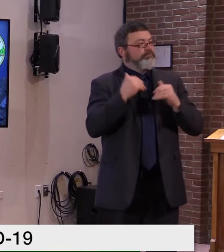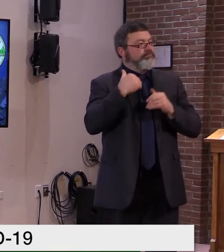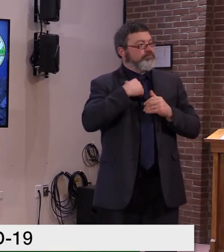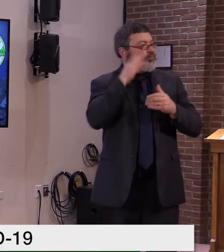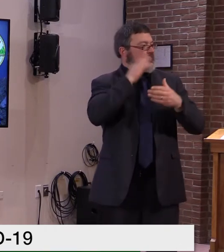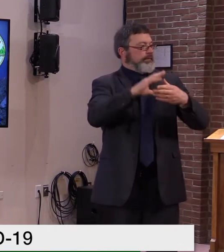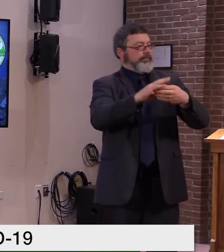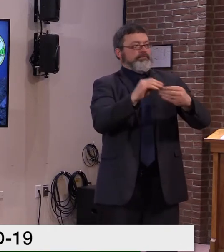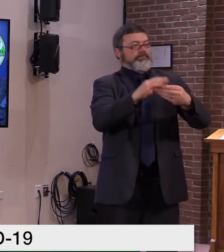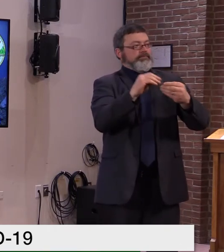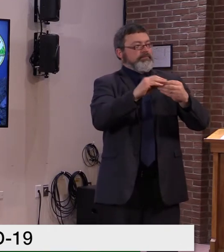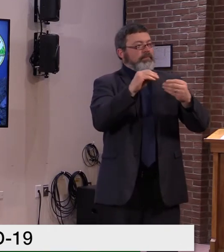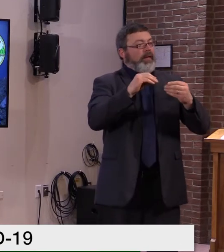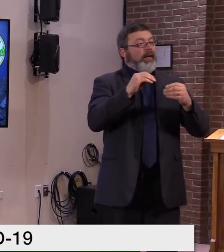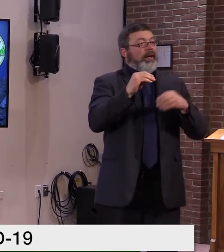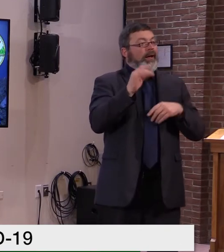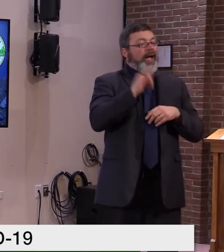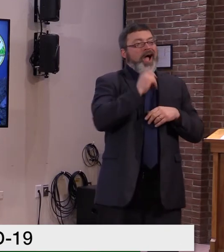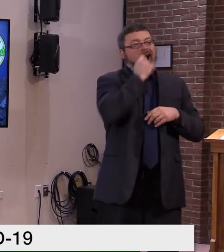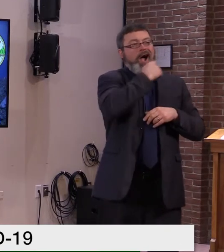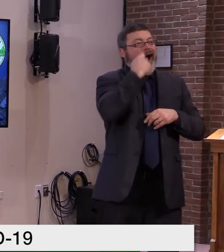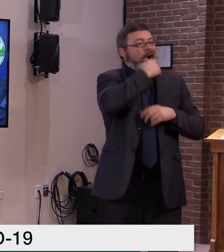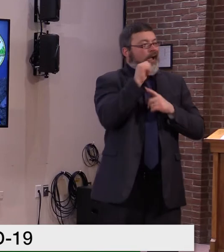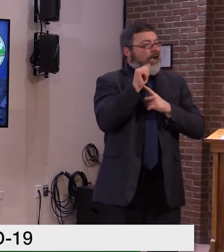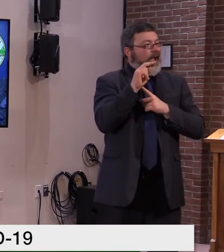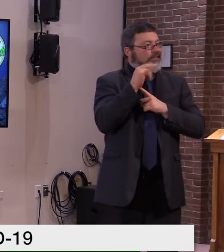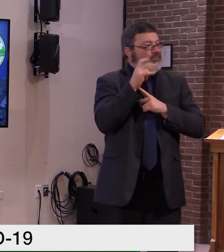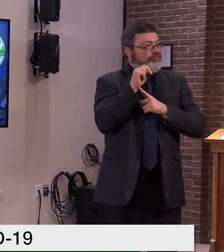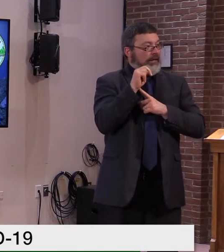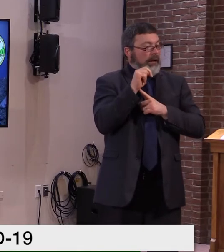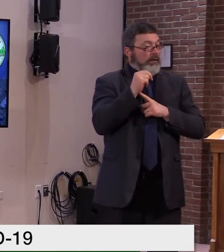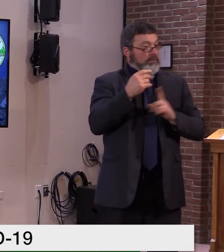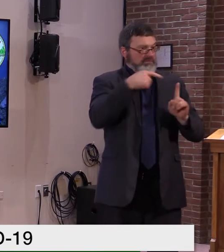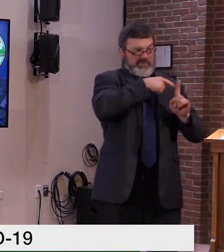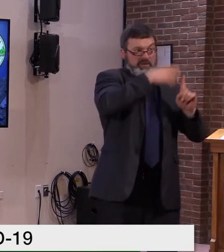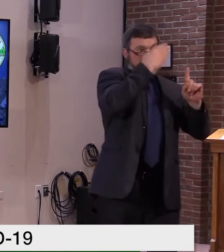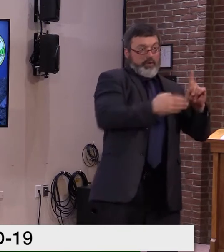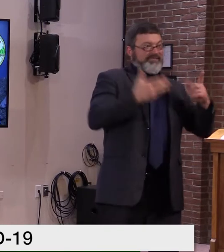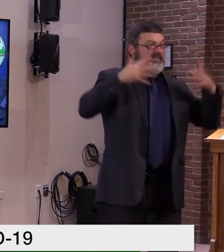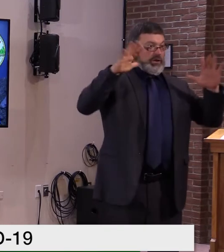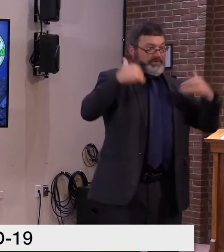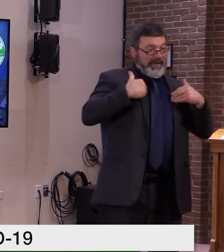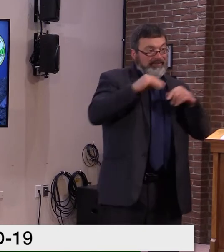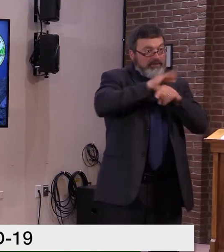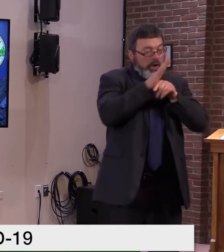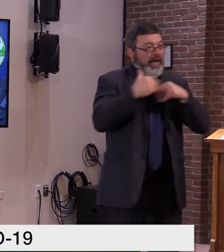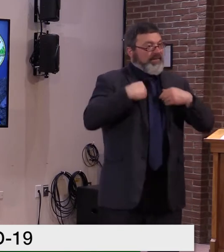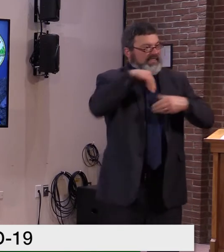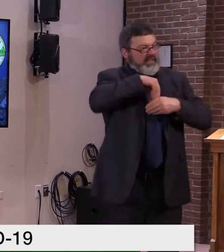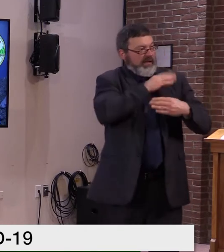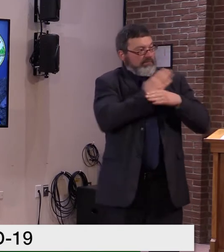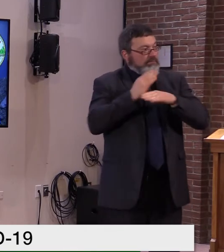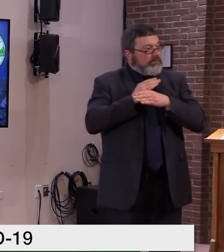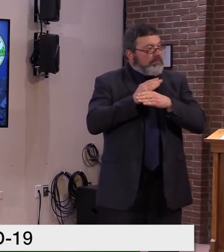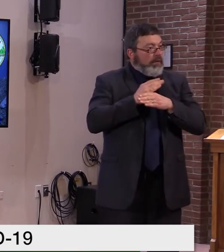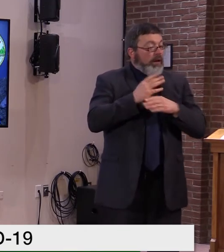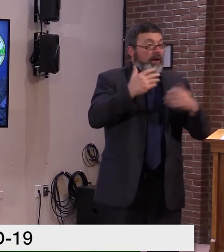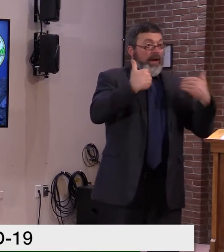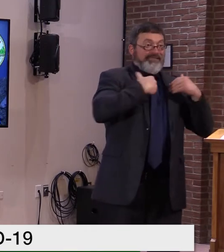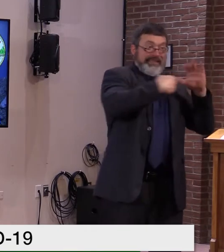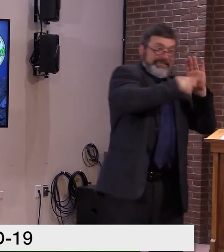PCR confirmed, or where EPI has decided that based on interview